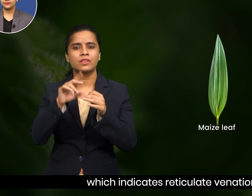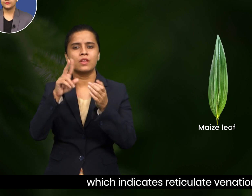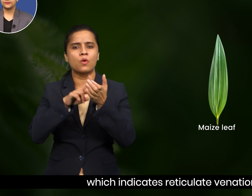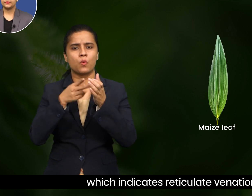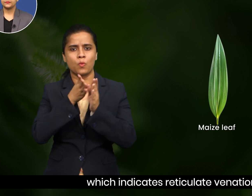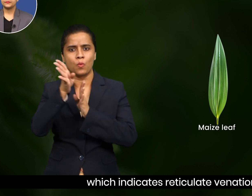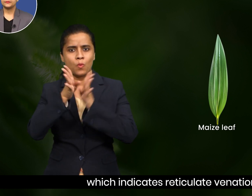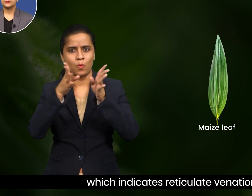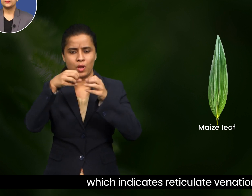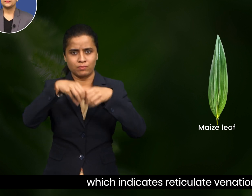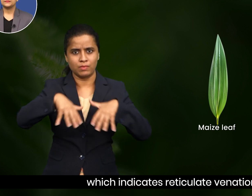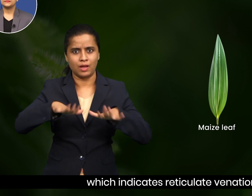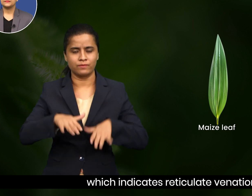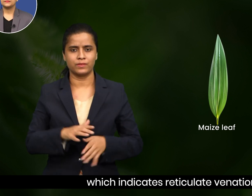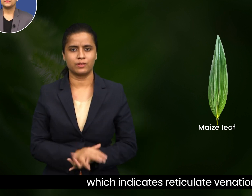venation.